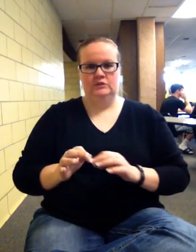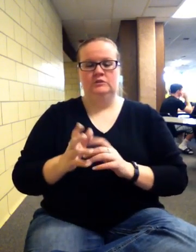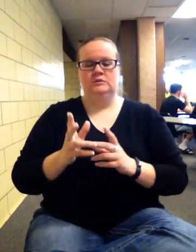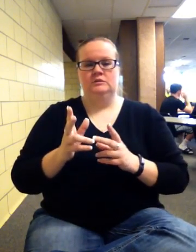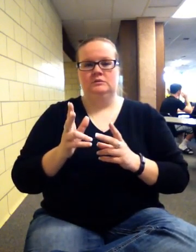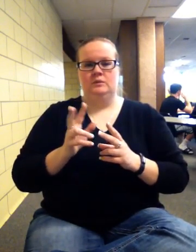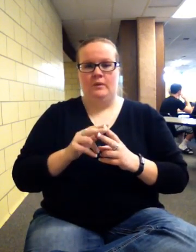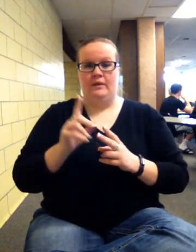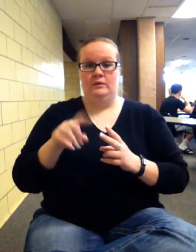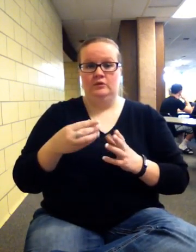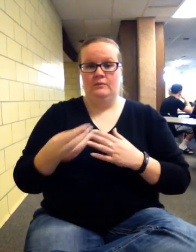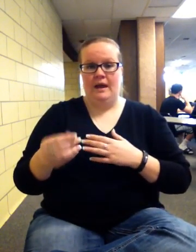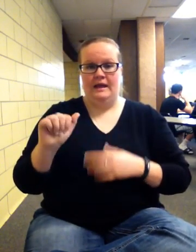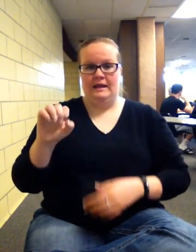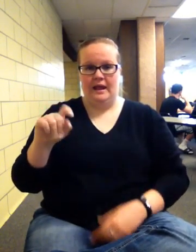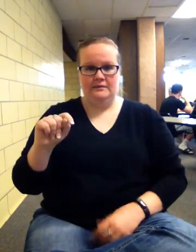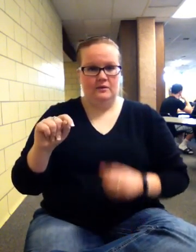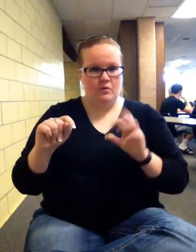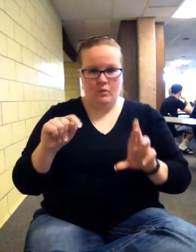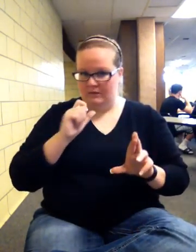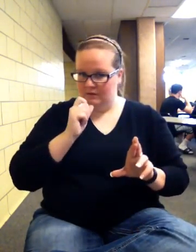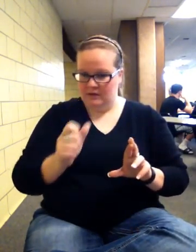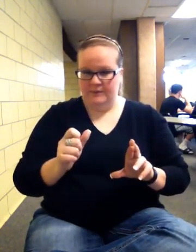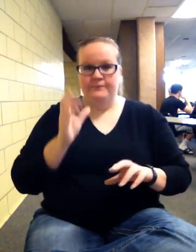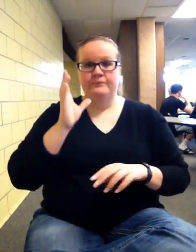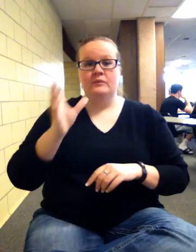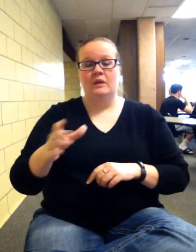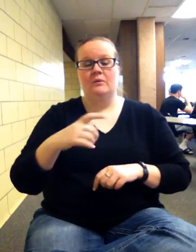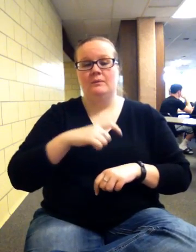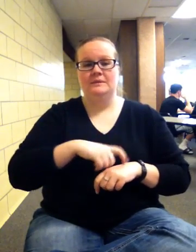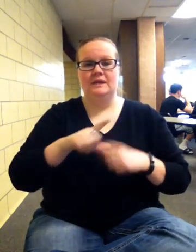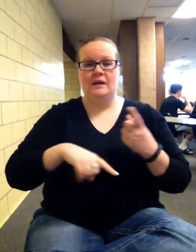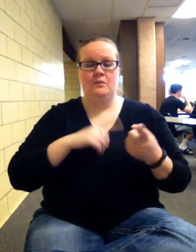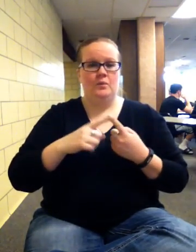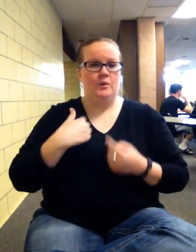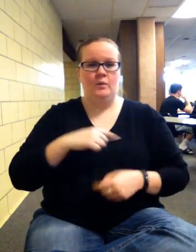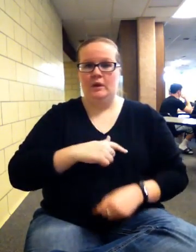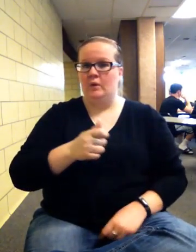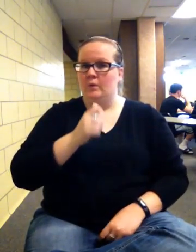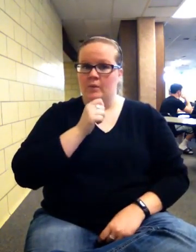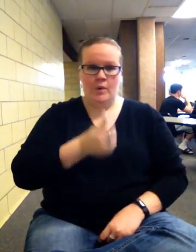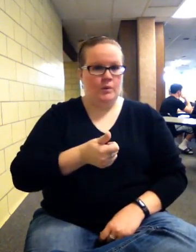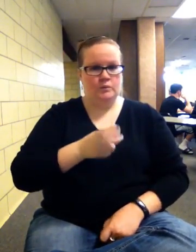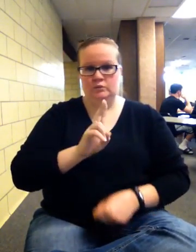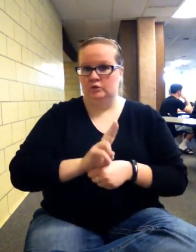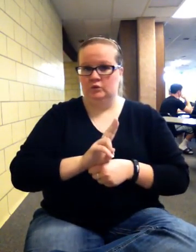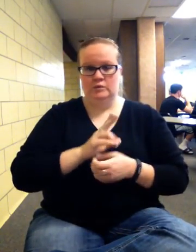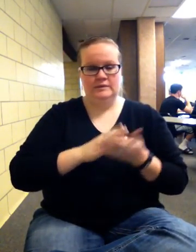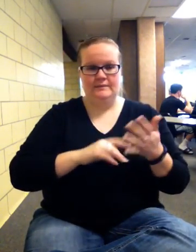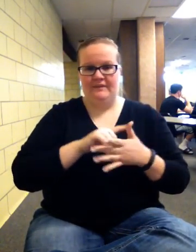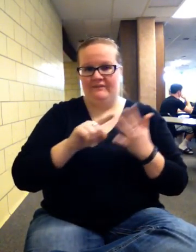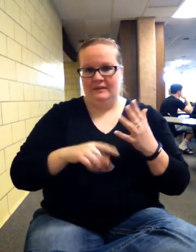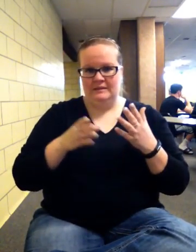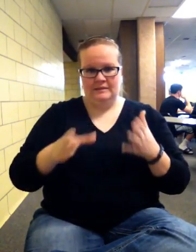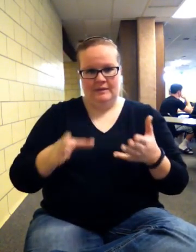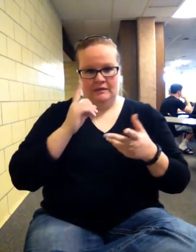should buy assets or not. There's going to be some times when we won't use some of these methods for determining if we